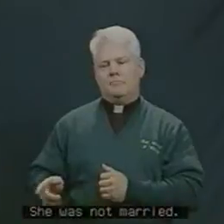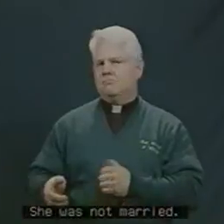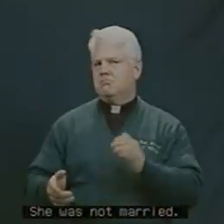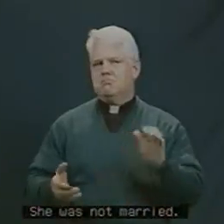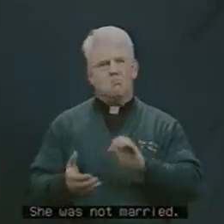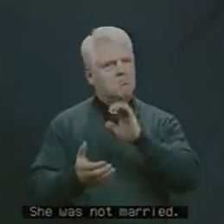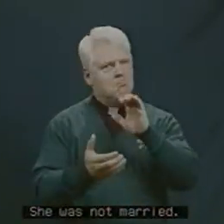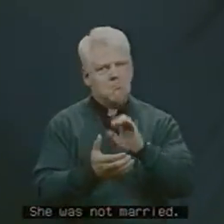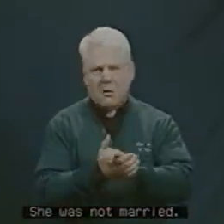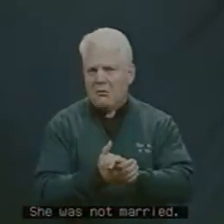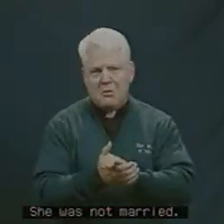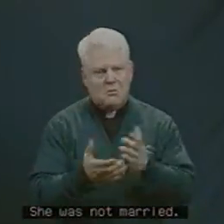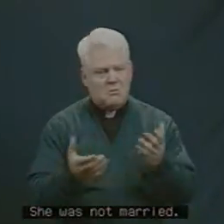She was not married.